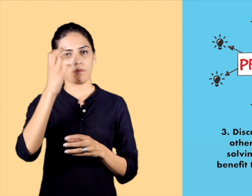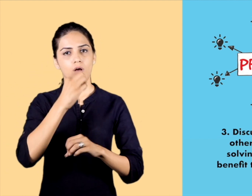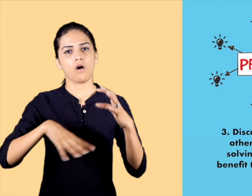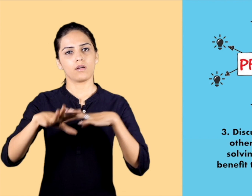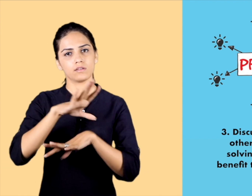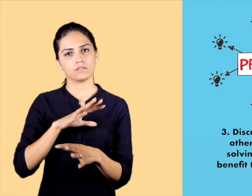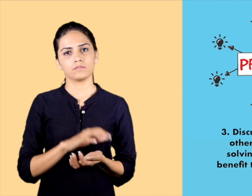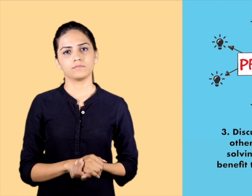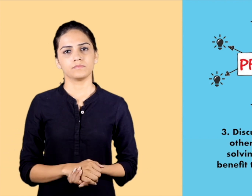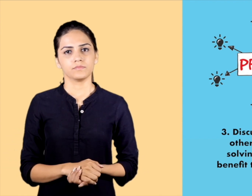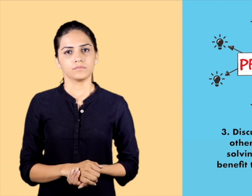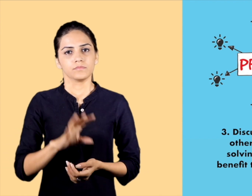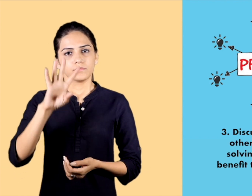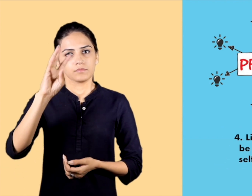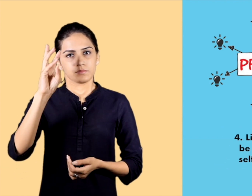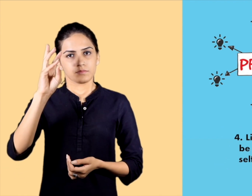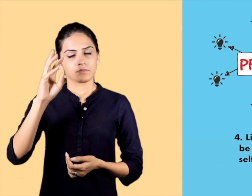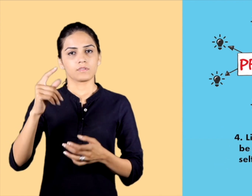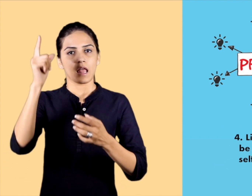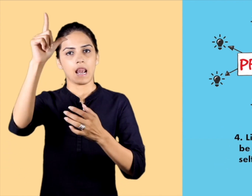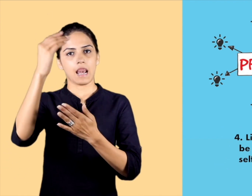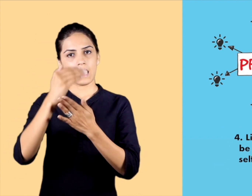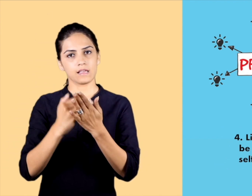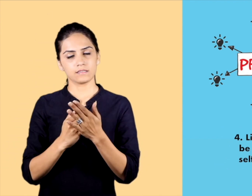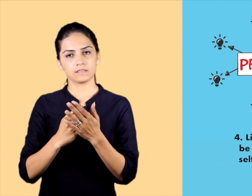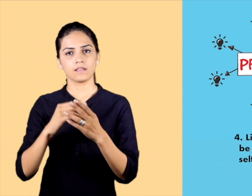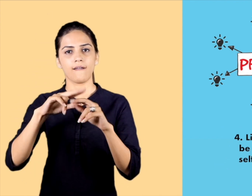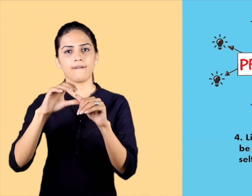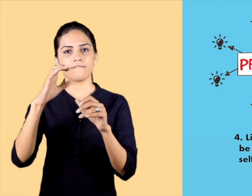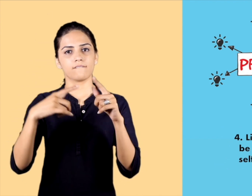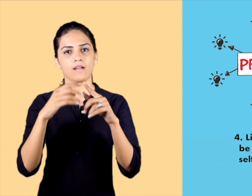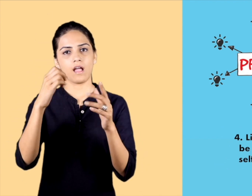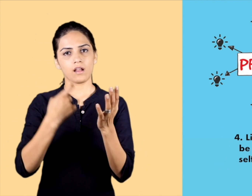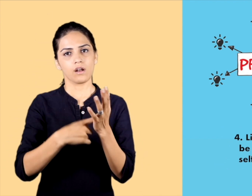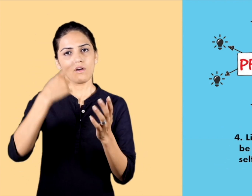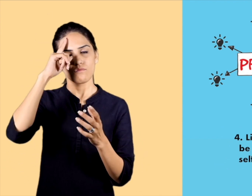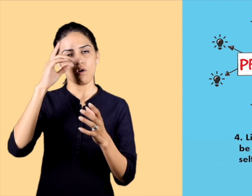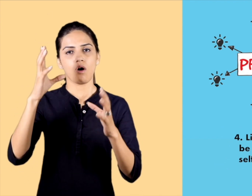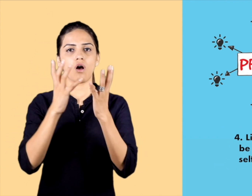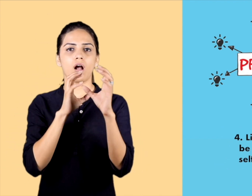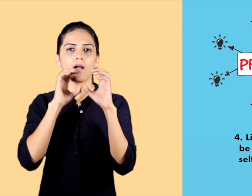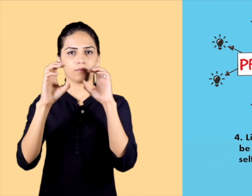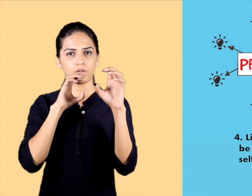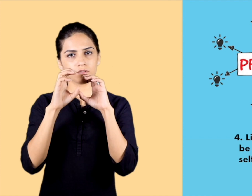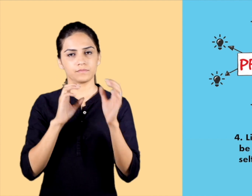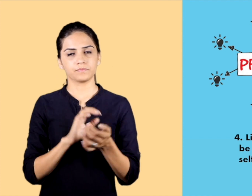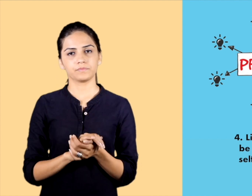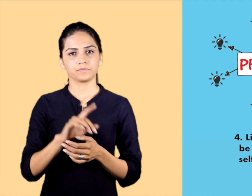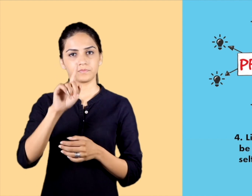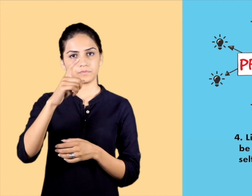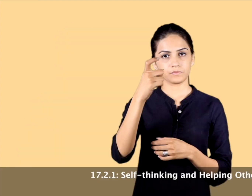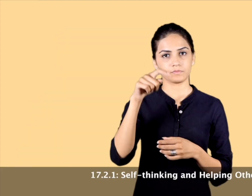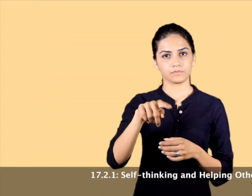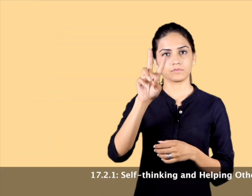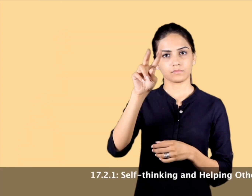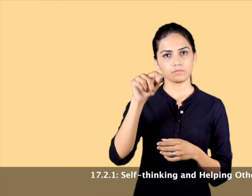benefit the organization. Number 4. List the factors to be considered for self-development.